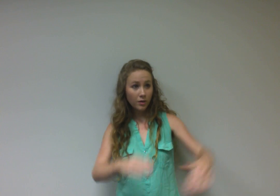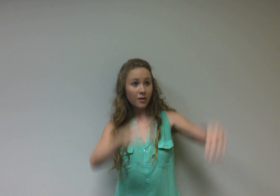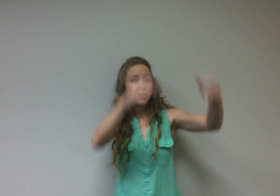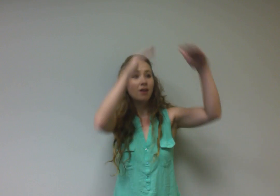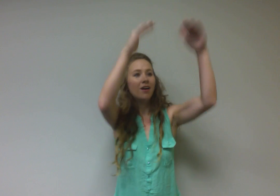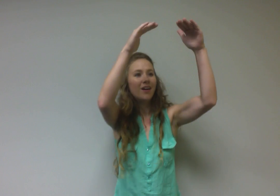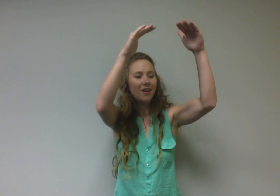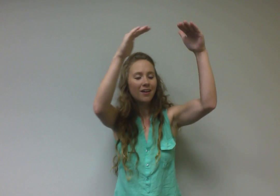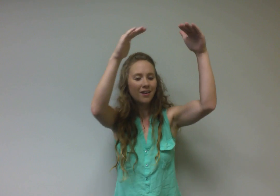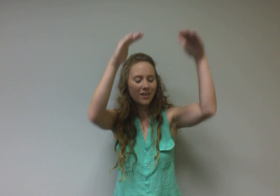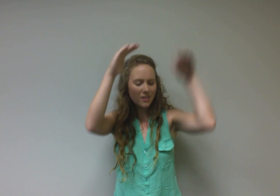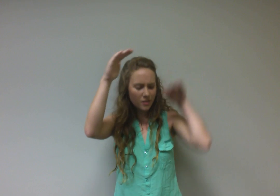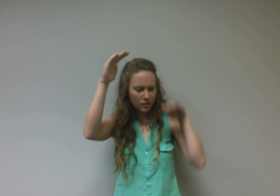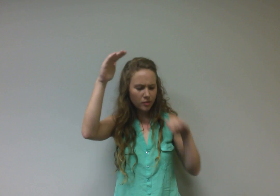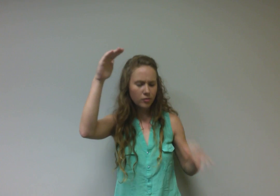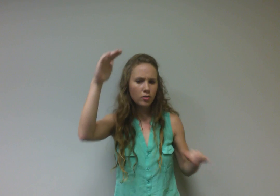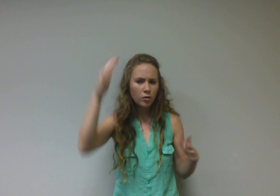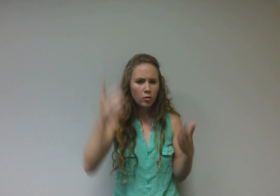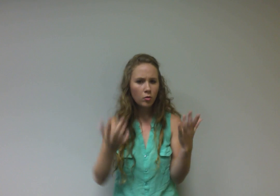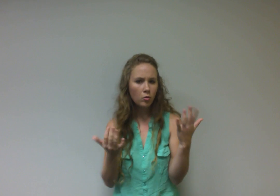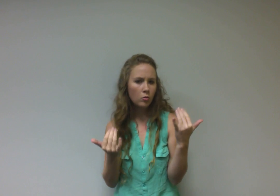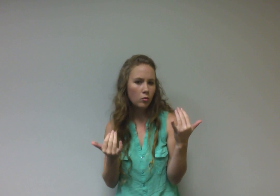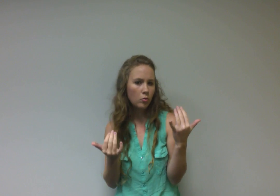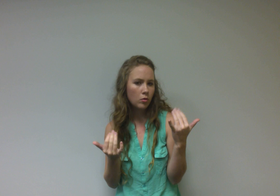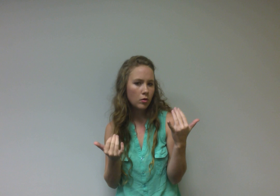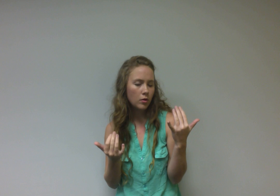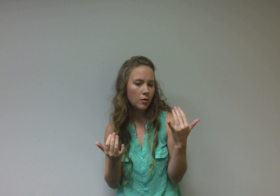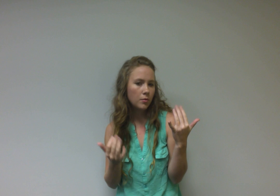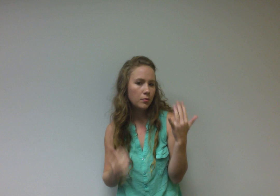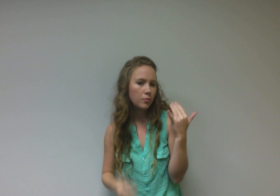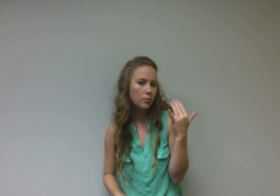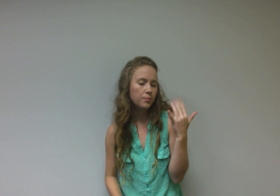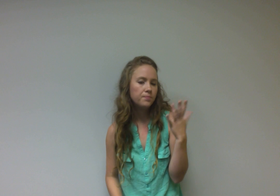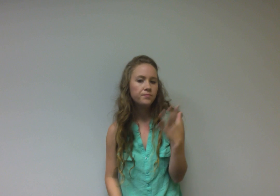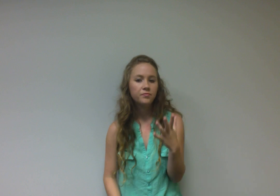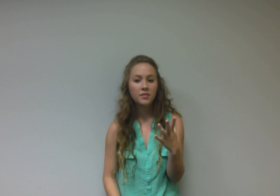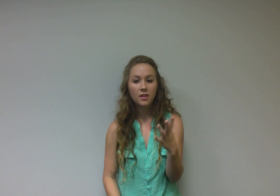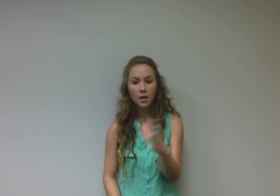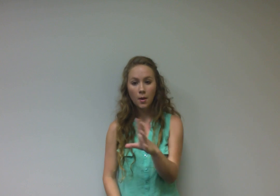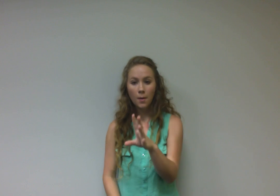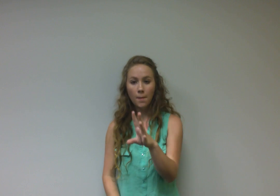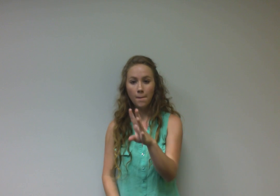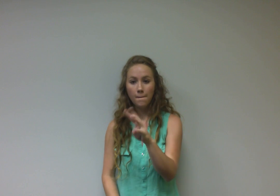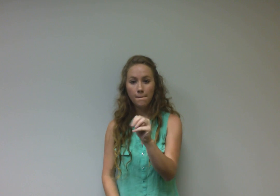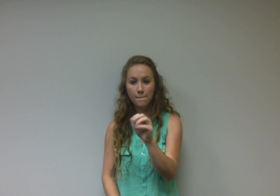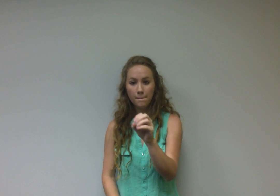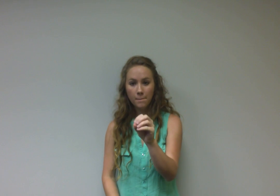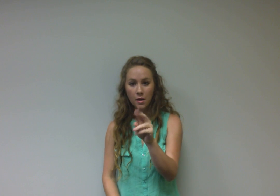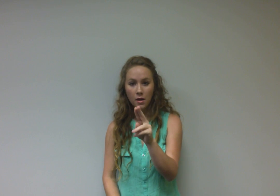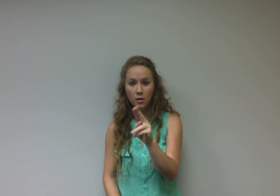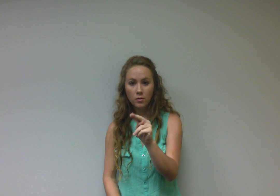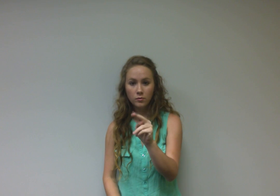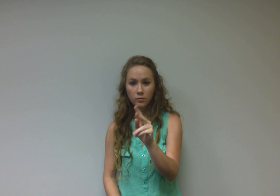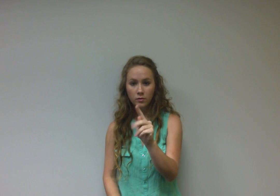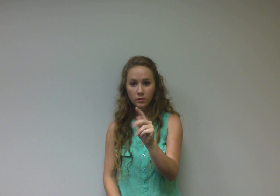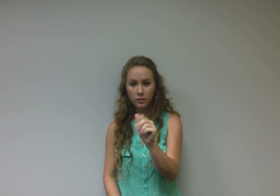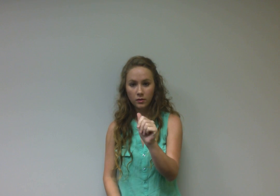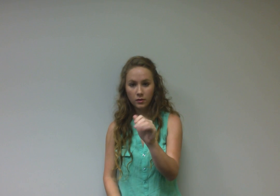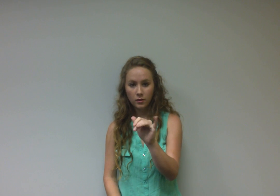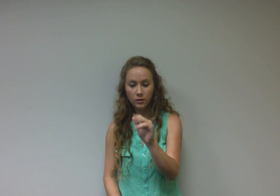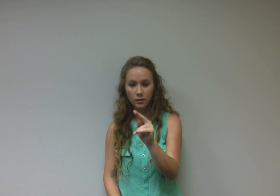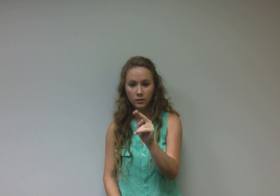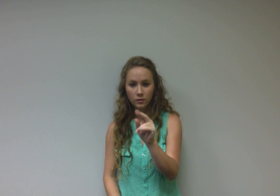of the Pyrenees to the much higher Himalayas, home of the Sherpas.